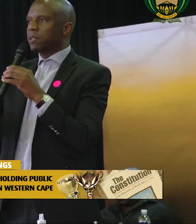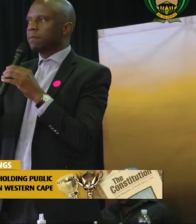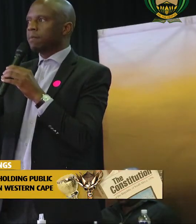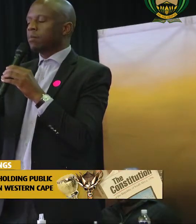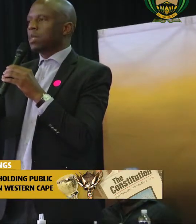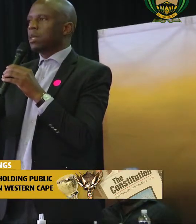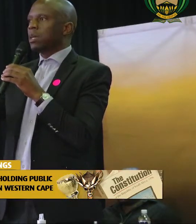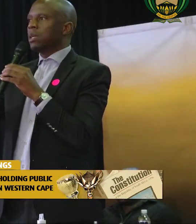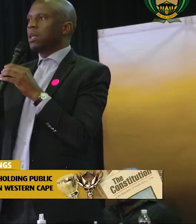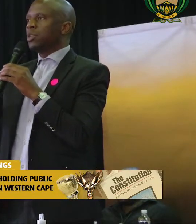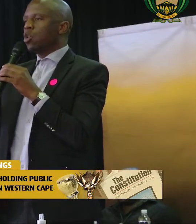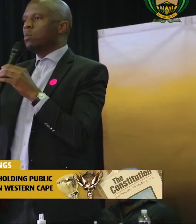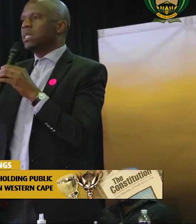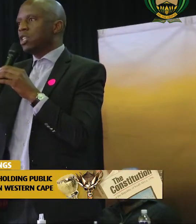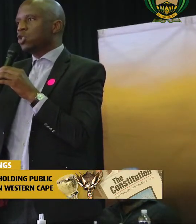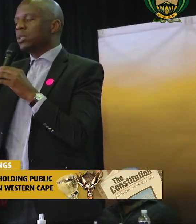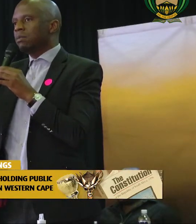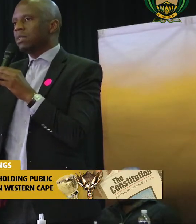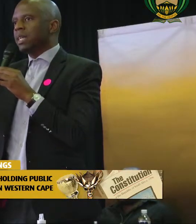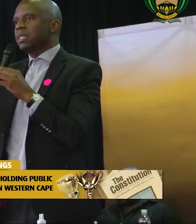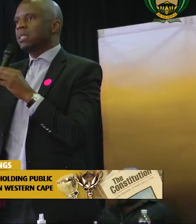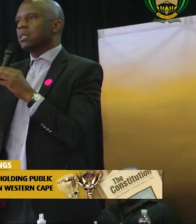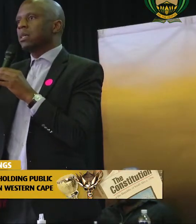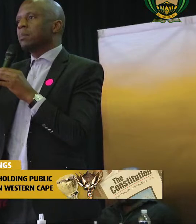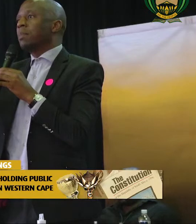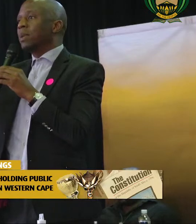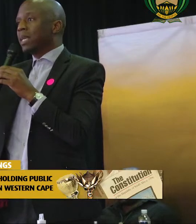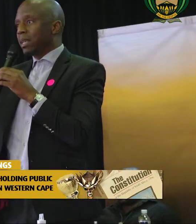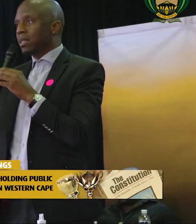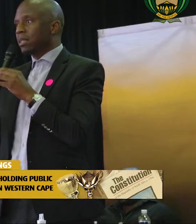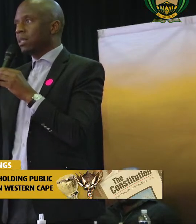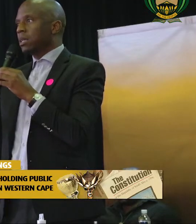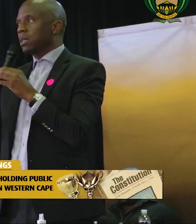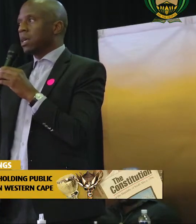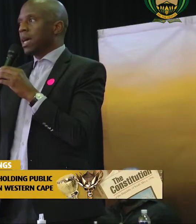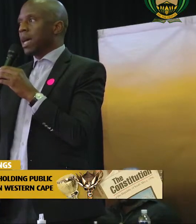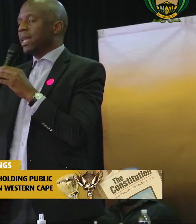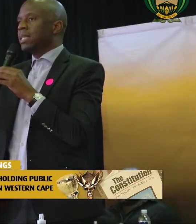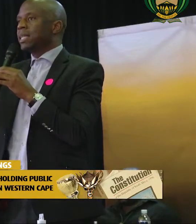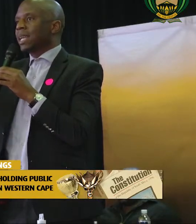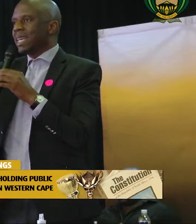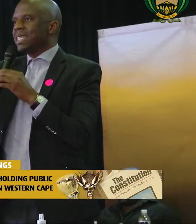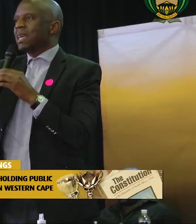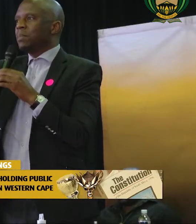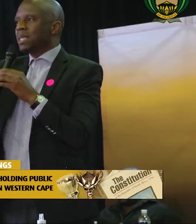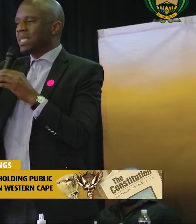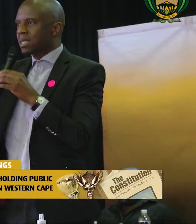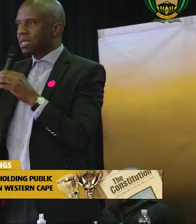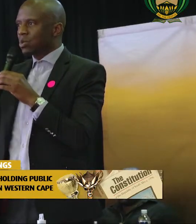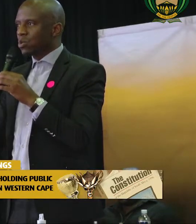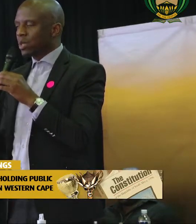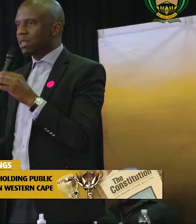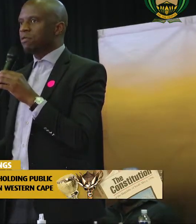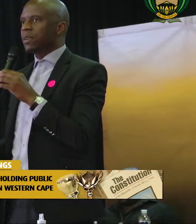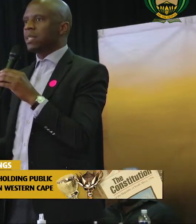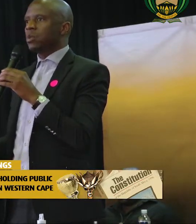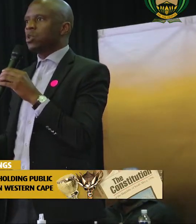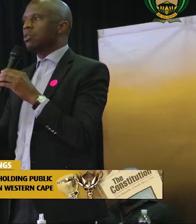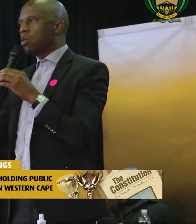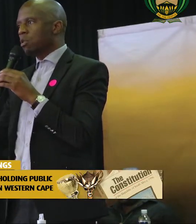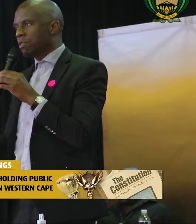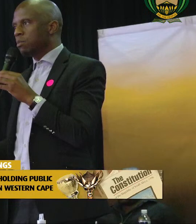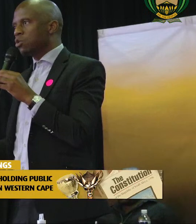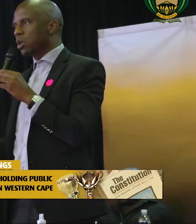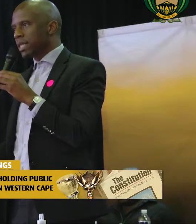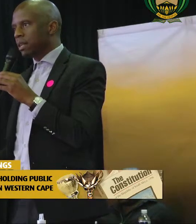committee. Now, the committee issued invitation publicly, and there's written submissions to that effect, which we